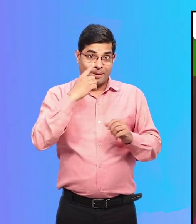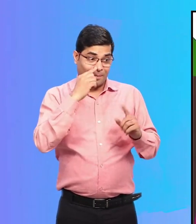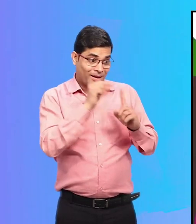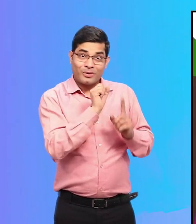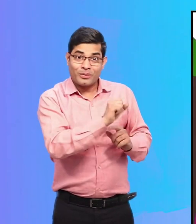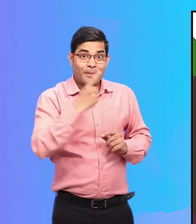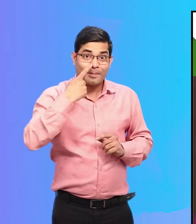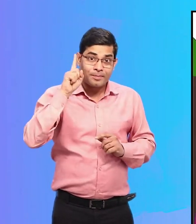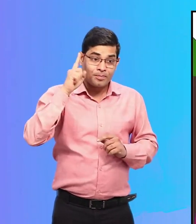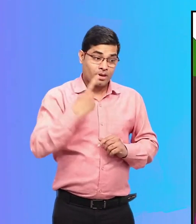When Priya's mother says,